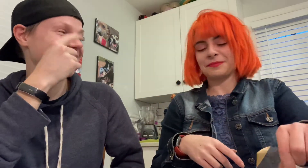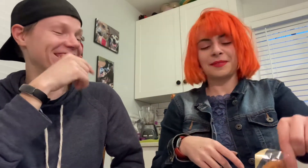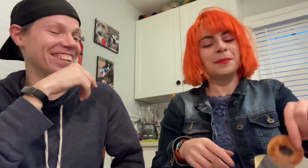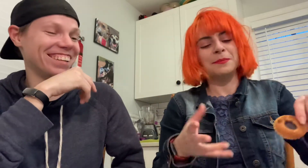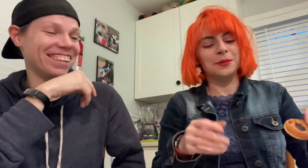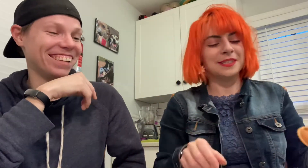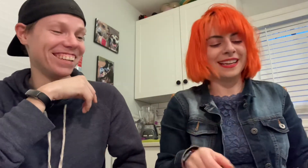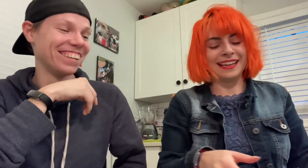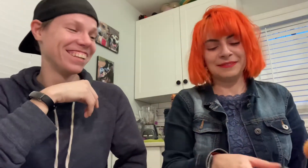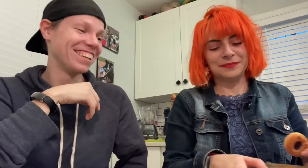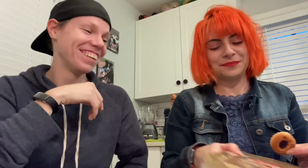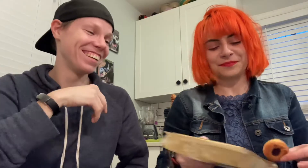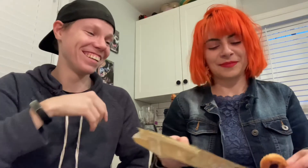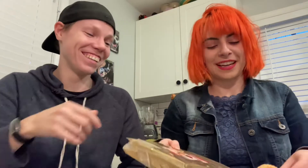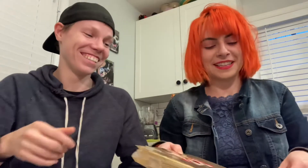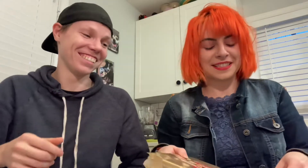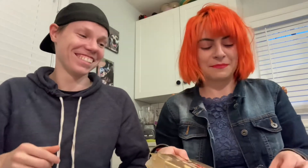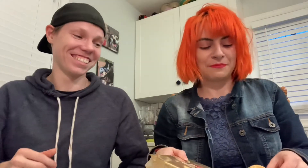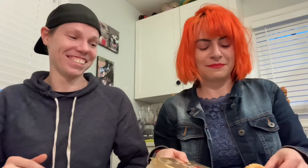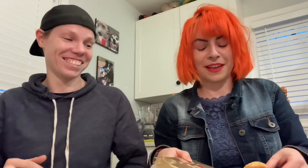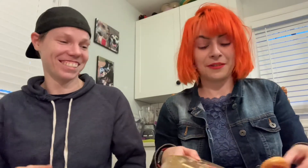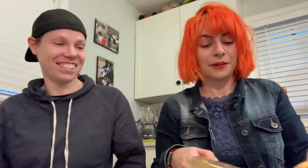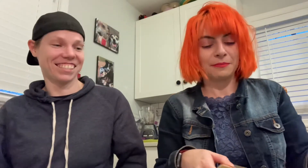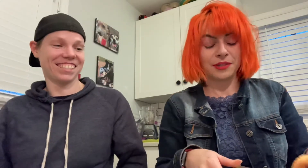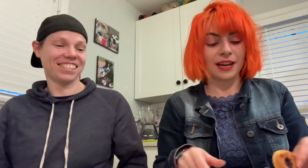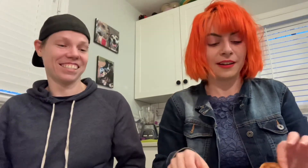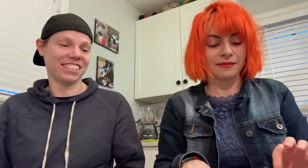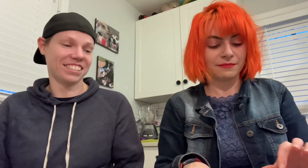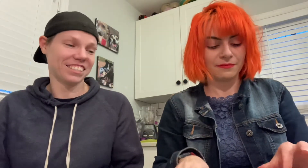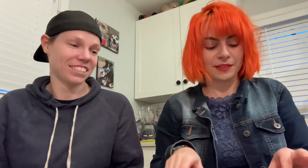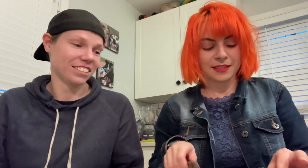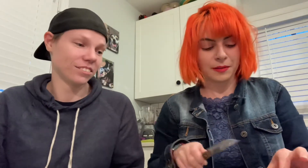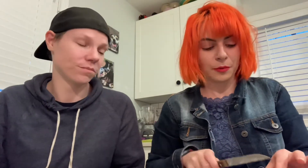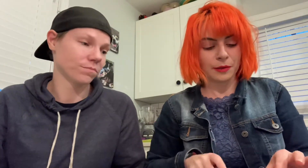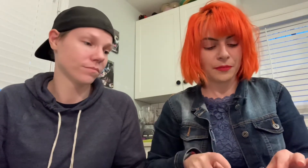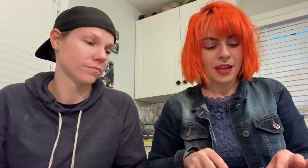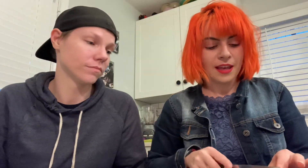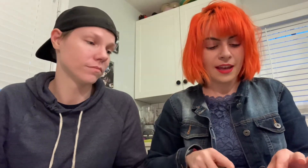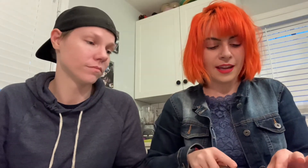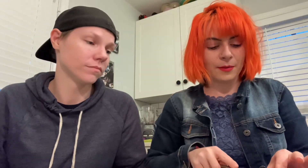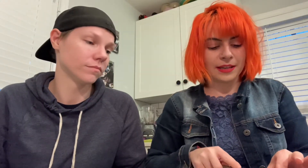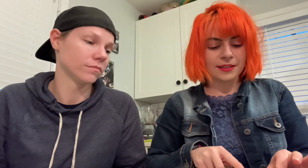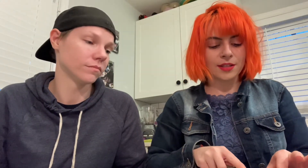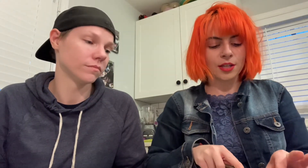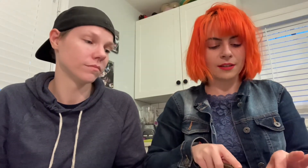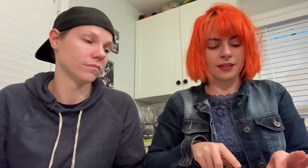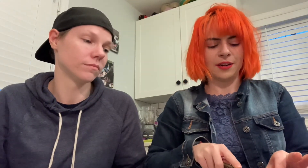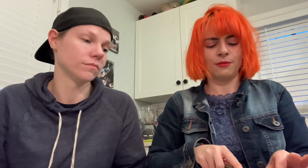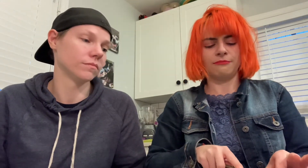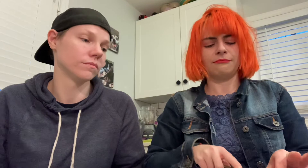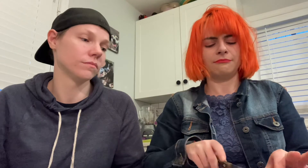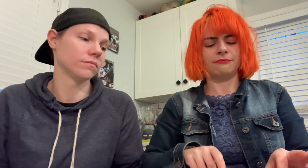I'm in a mood today, guys. I'm tired. I'm not sleeping well. Anyways,